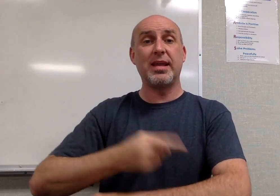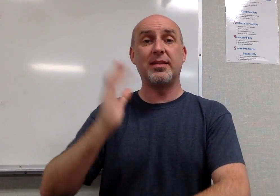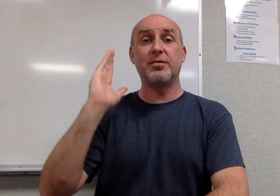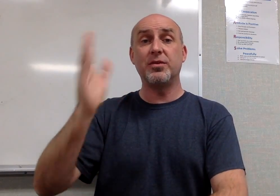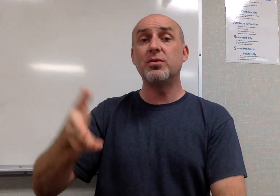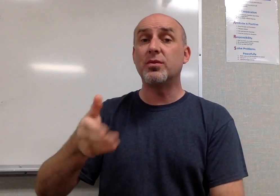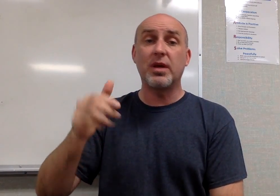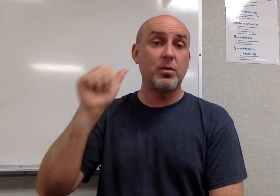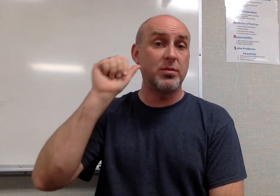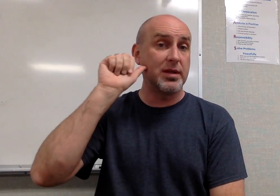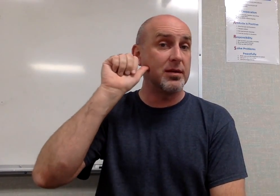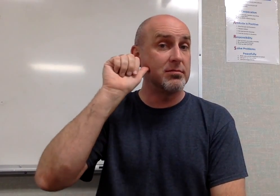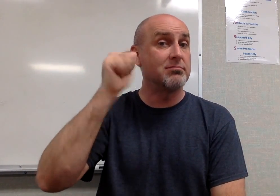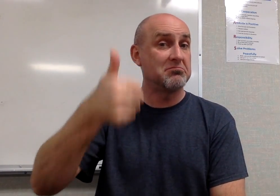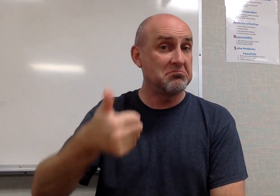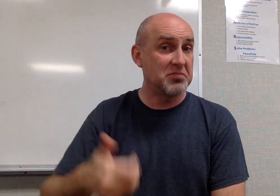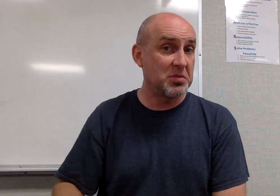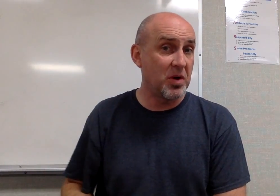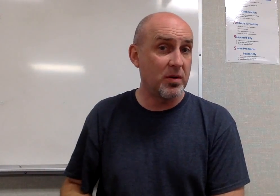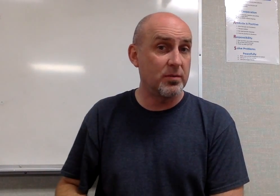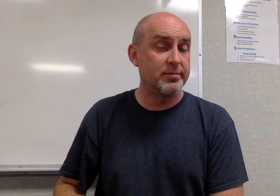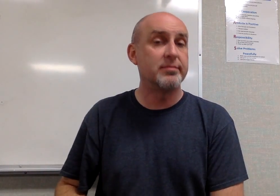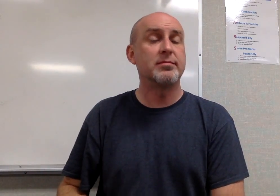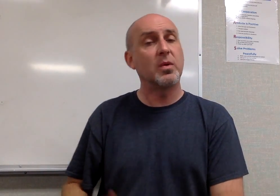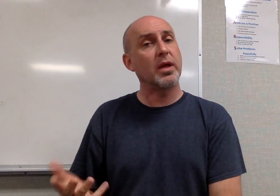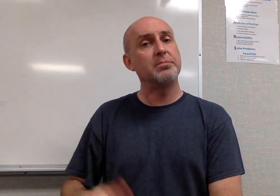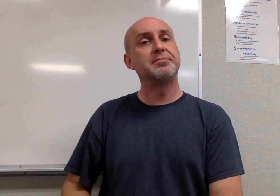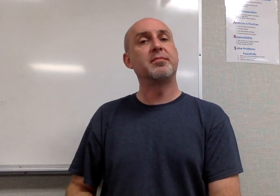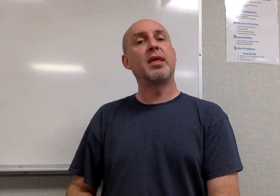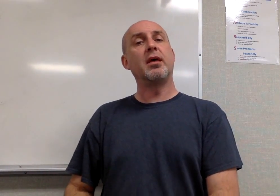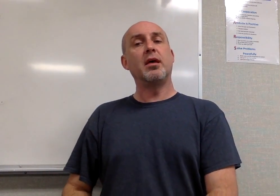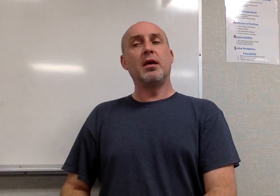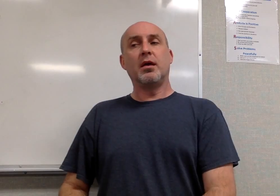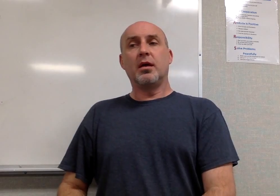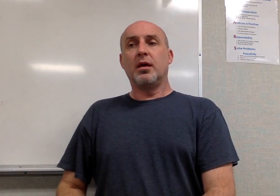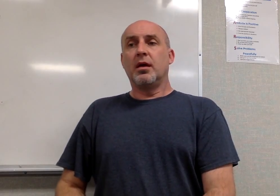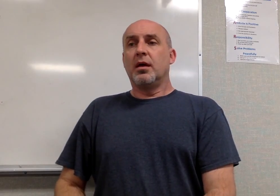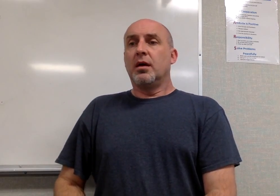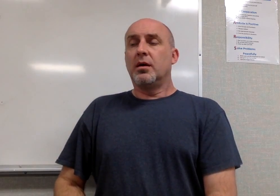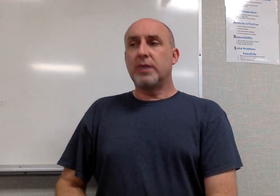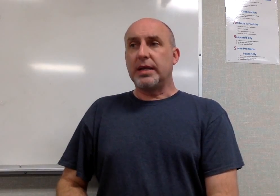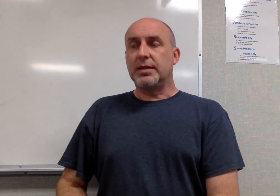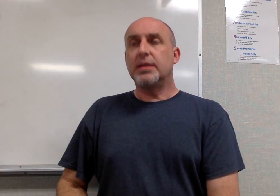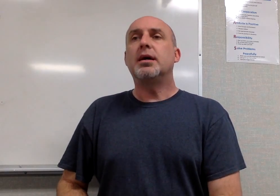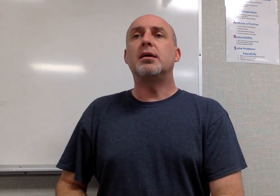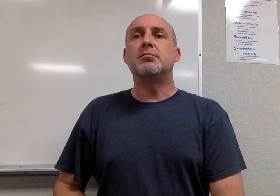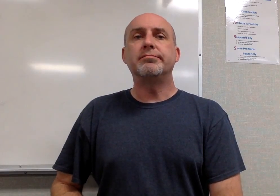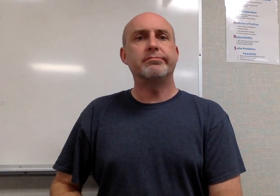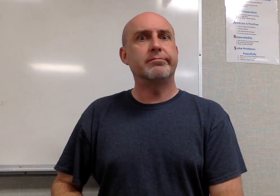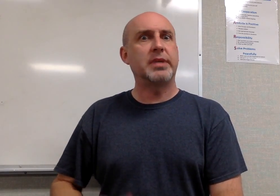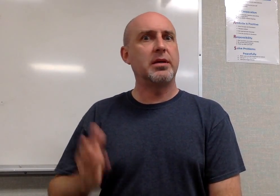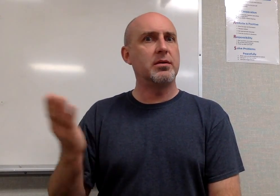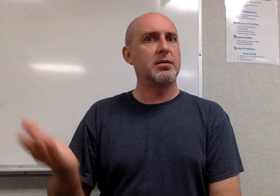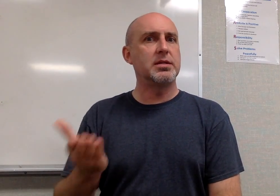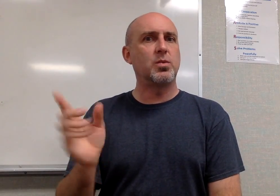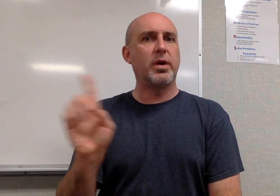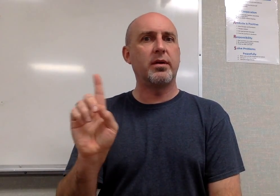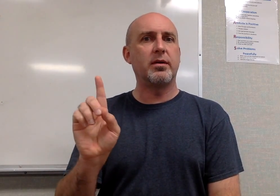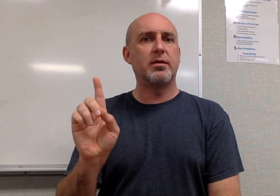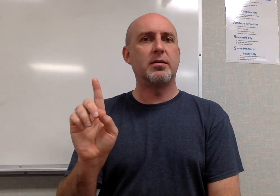in the future, that would be tomorrow. Okay. All right. Here is